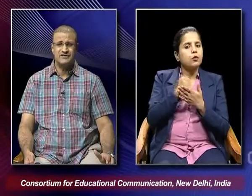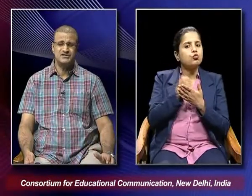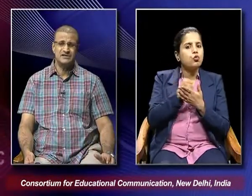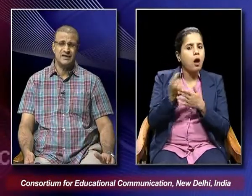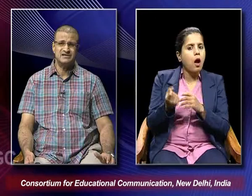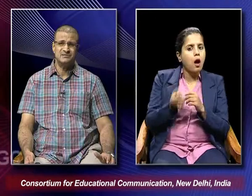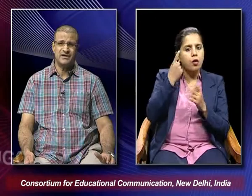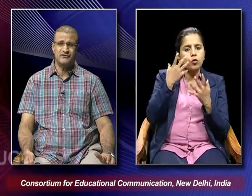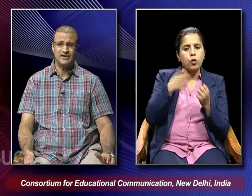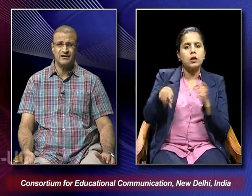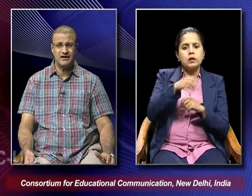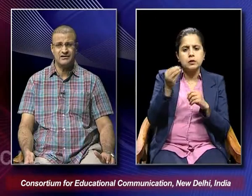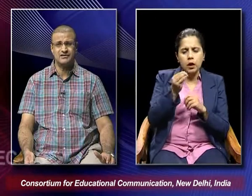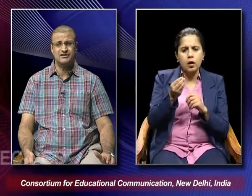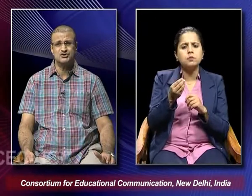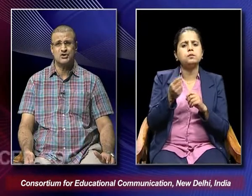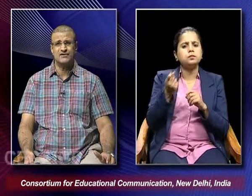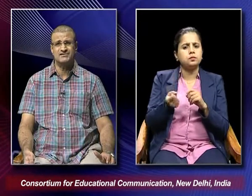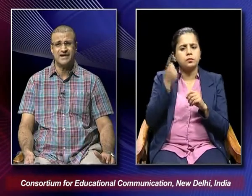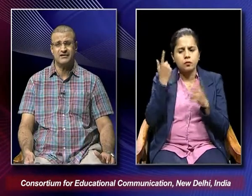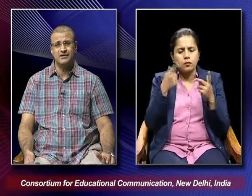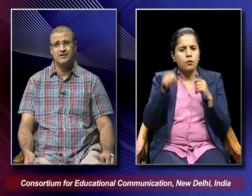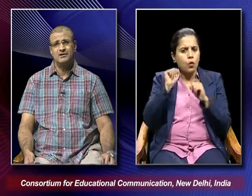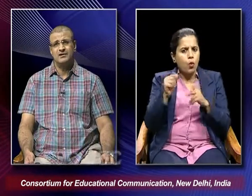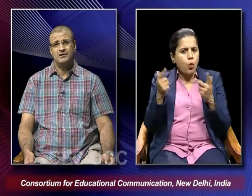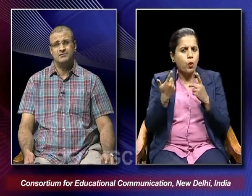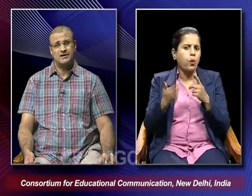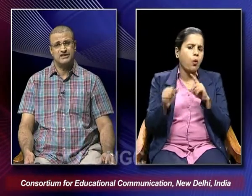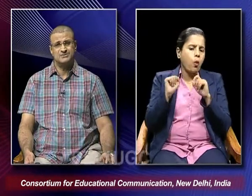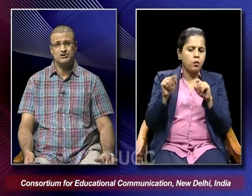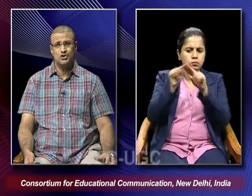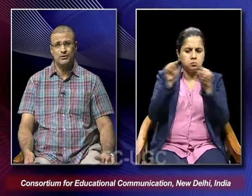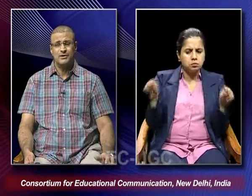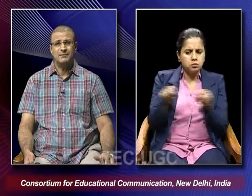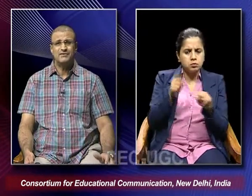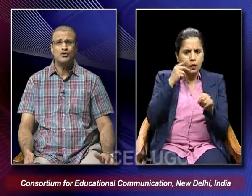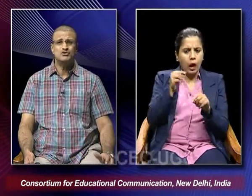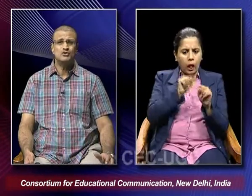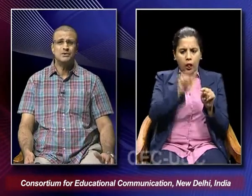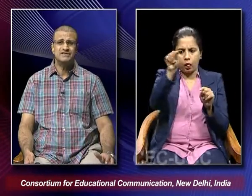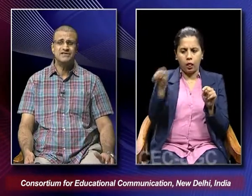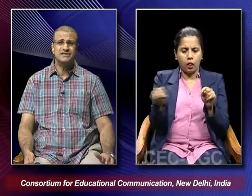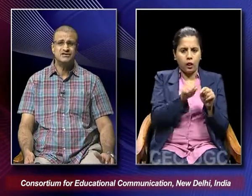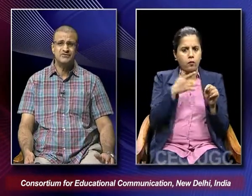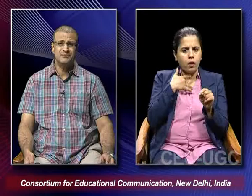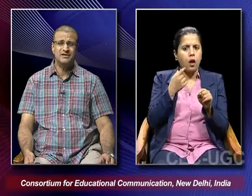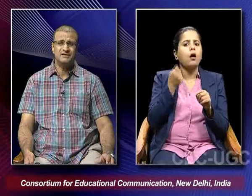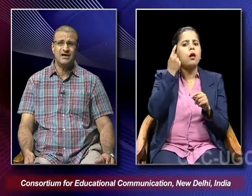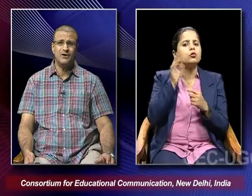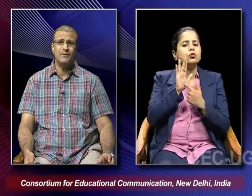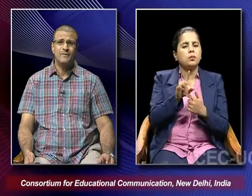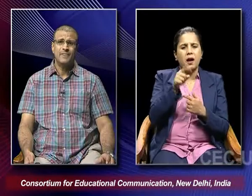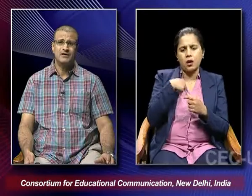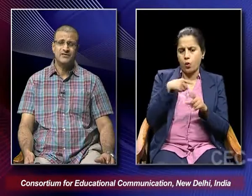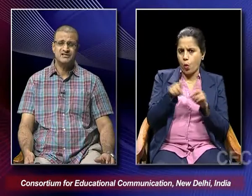triangle which had some kind of an undercurrents of a triangle has been shown. But we also see in this film that